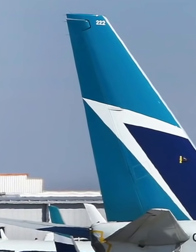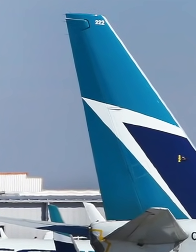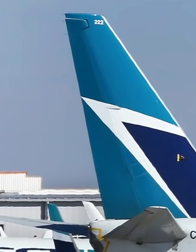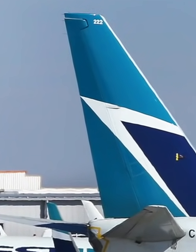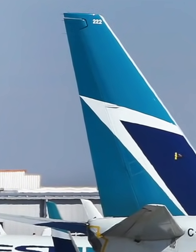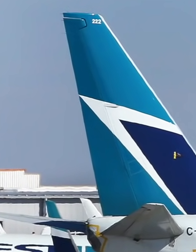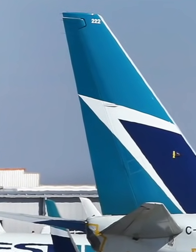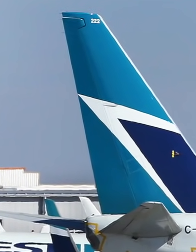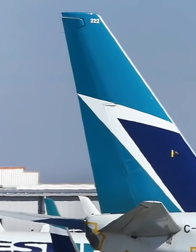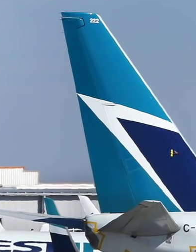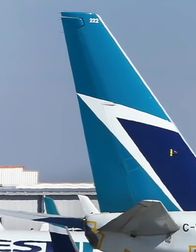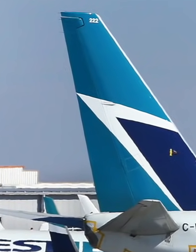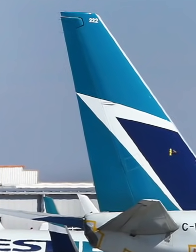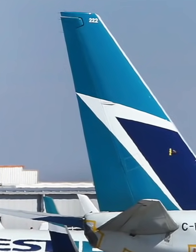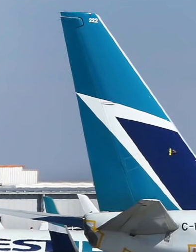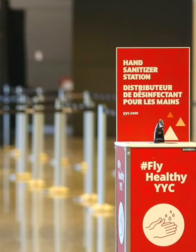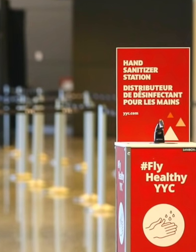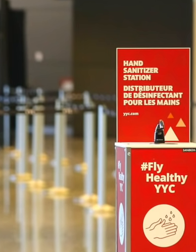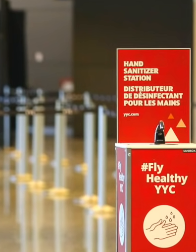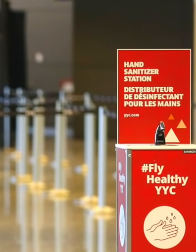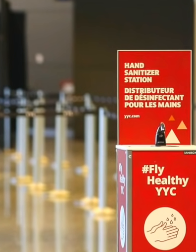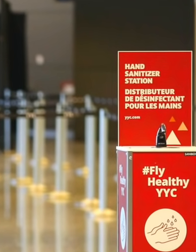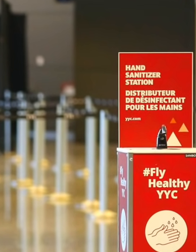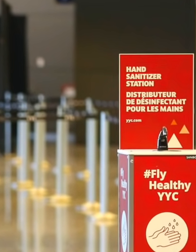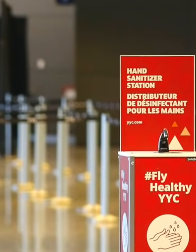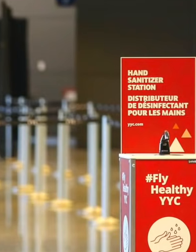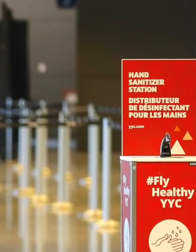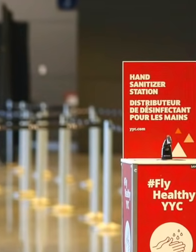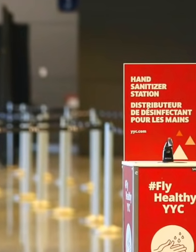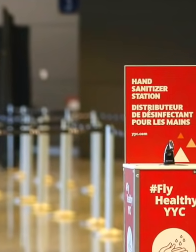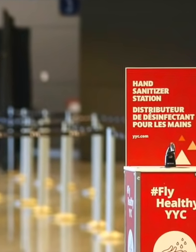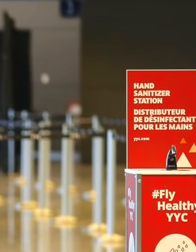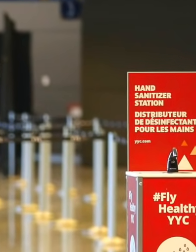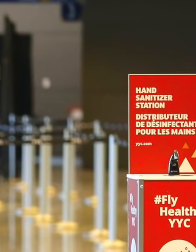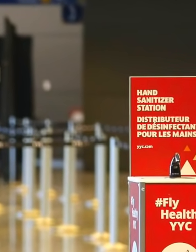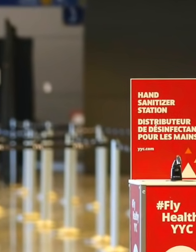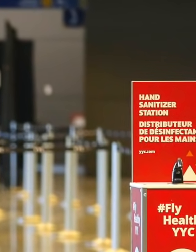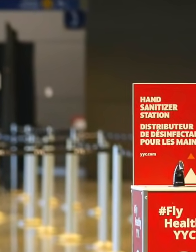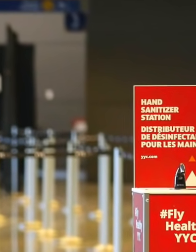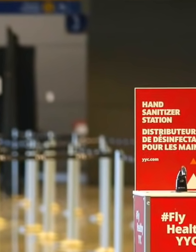14-day quarantine period required by the Federal Quarantine Act.